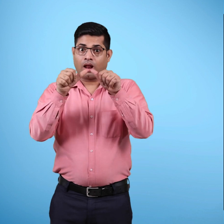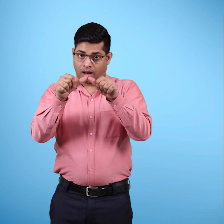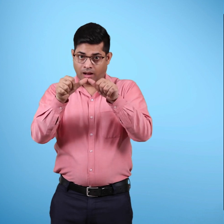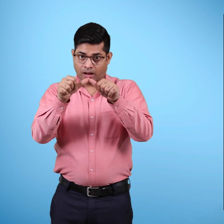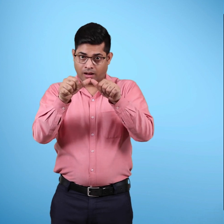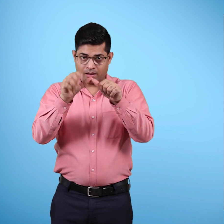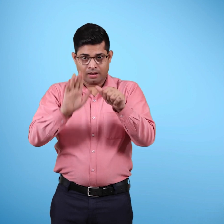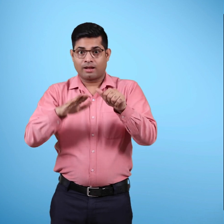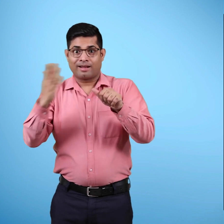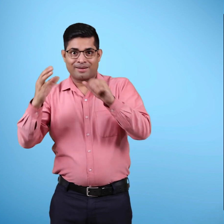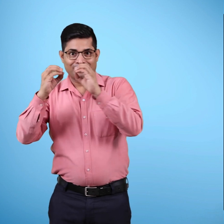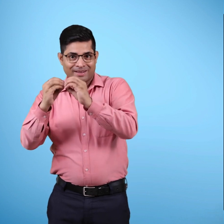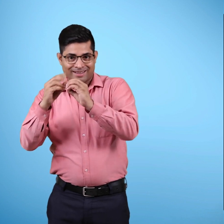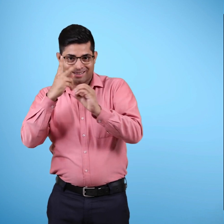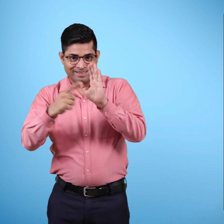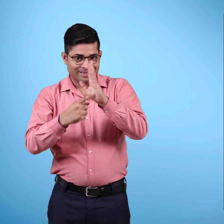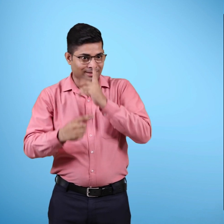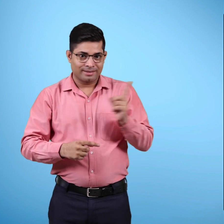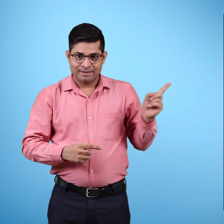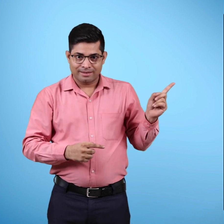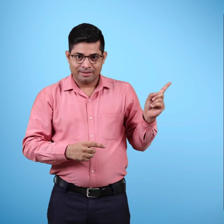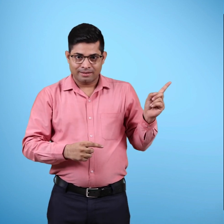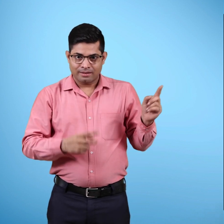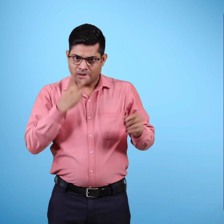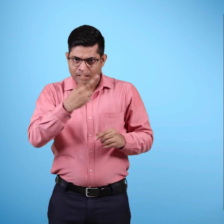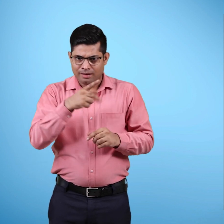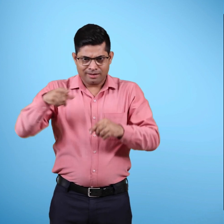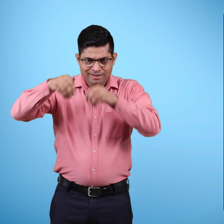7.17a or as in figure 7.17b?